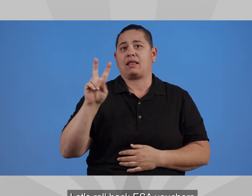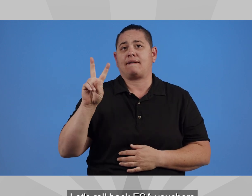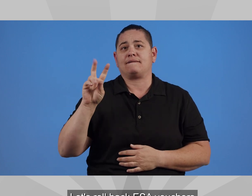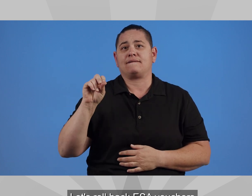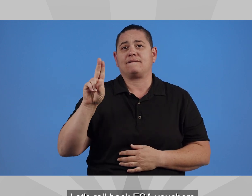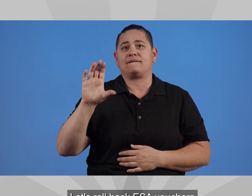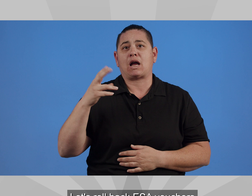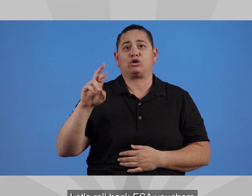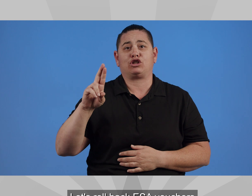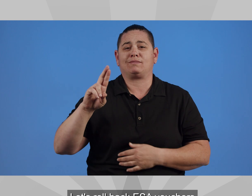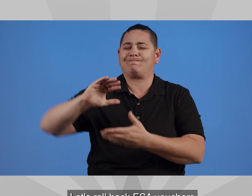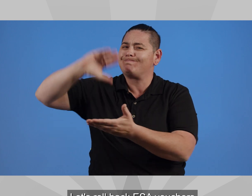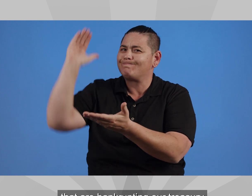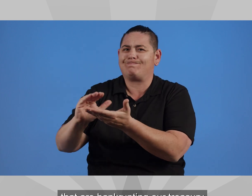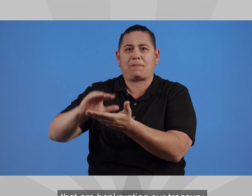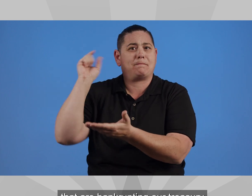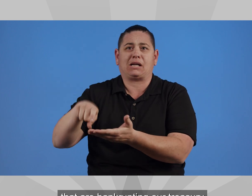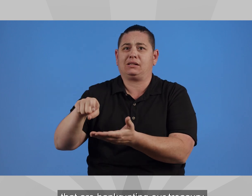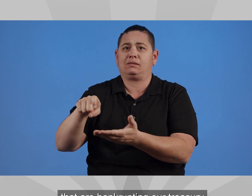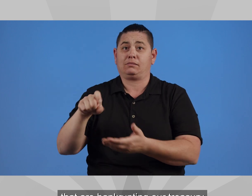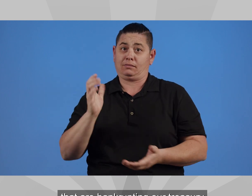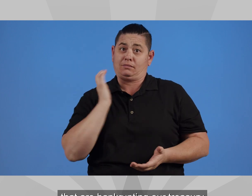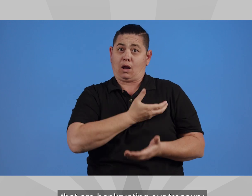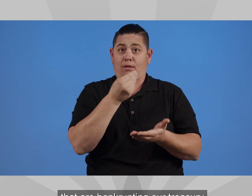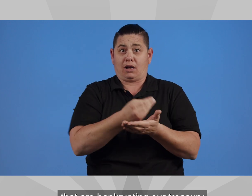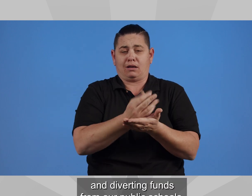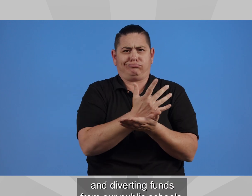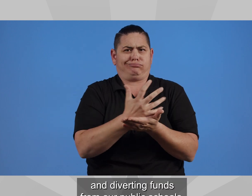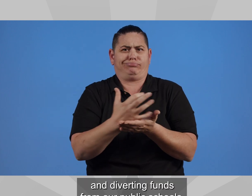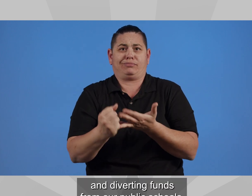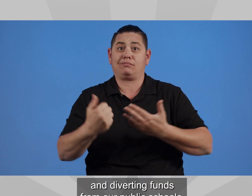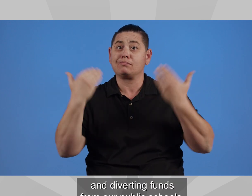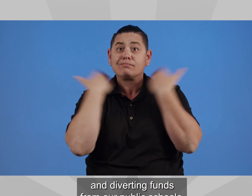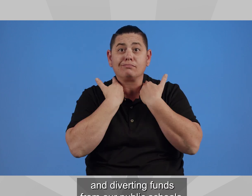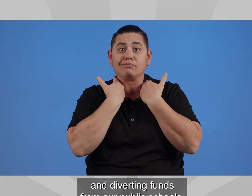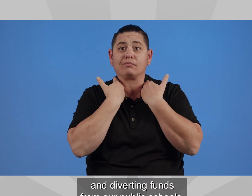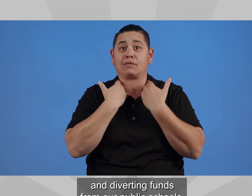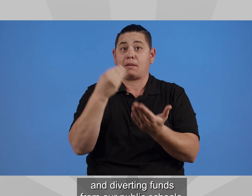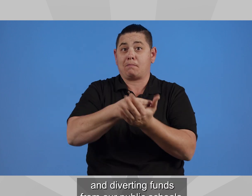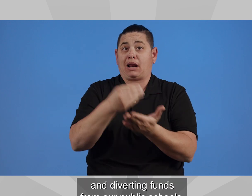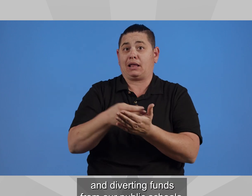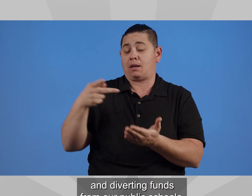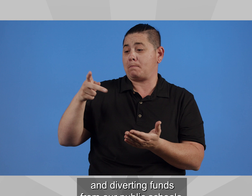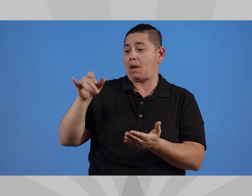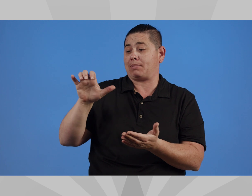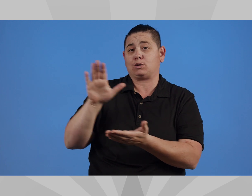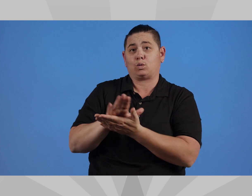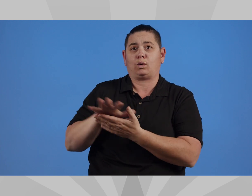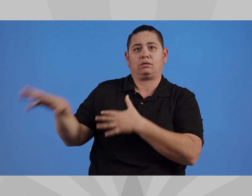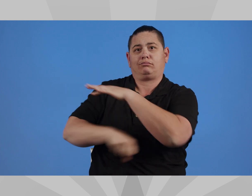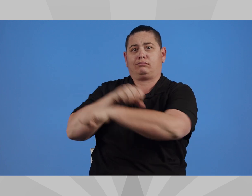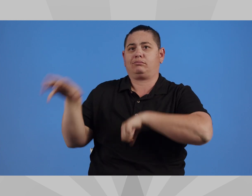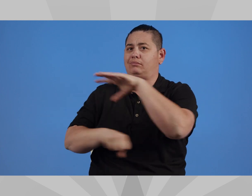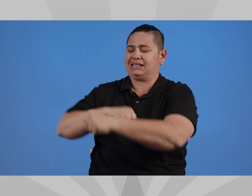Let's roll back ESA vouchers that are bankrupting our treasury and diverting funds from our public schools.